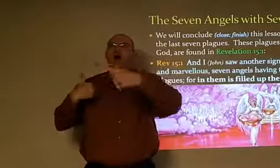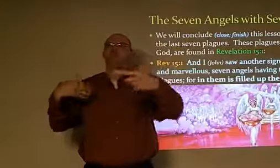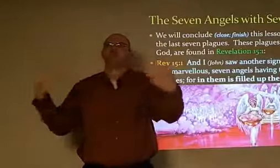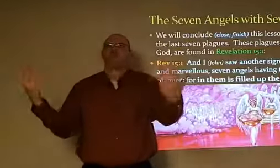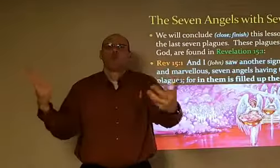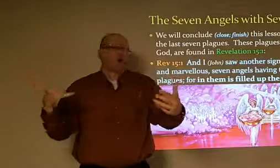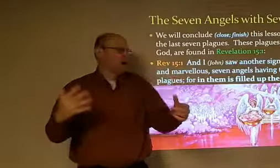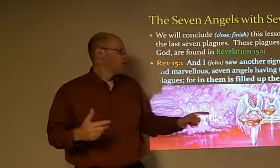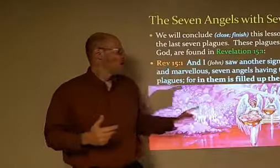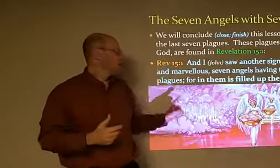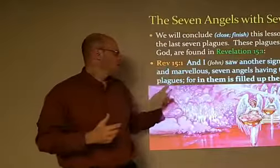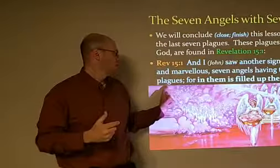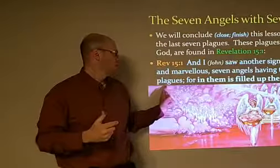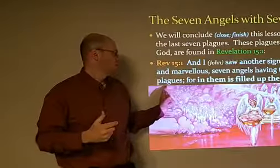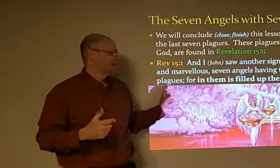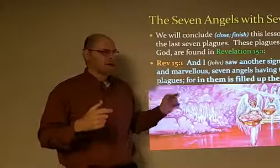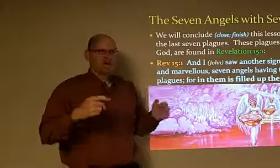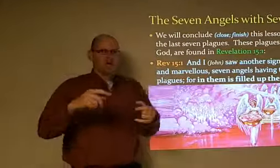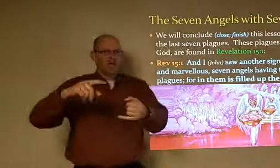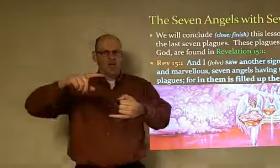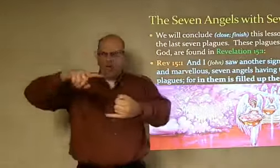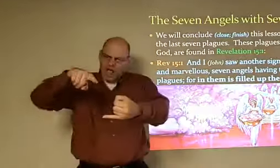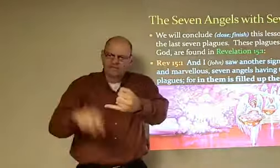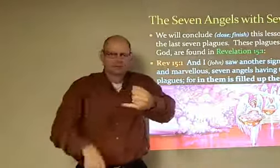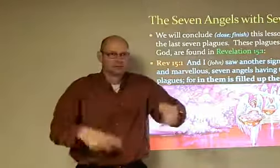having the seven last plagues."